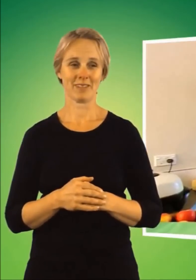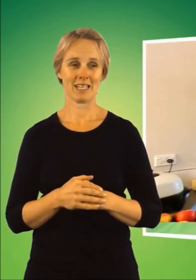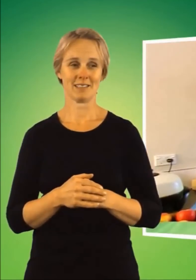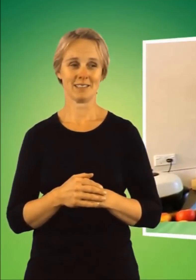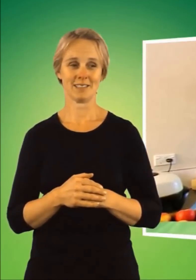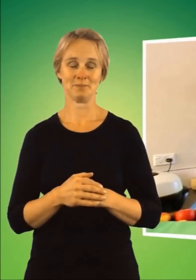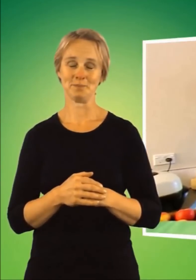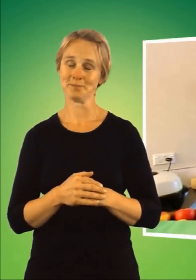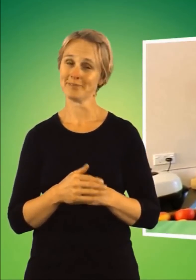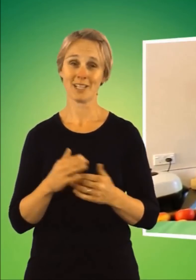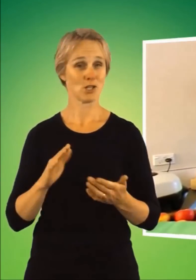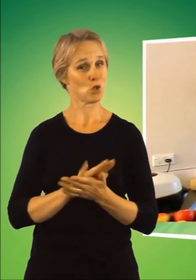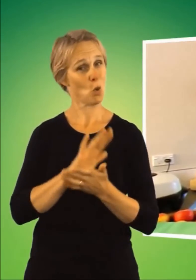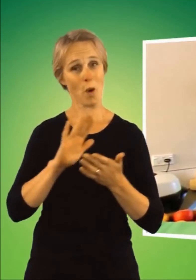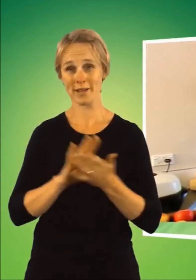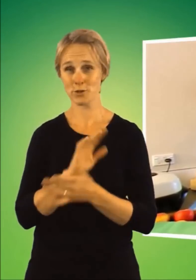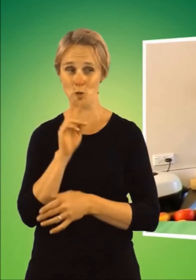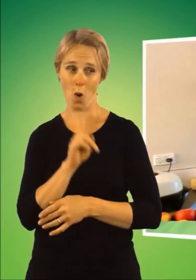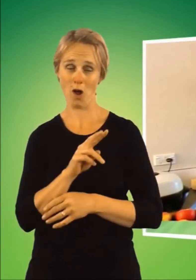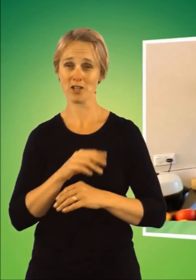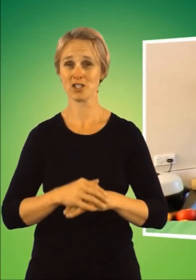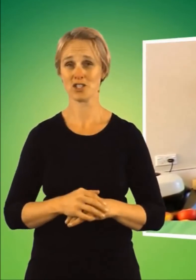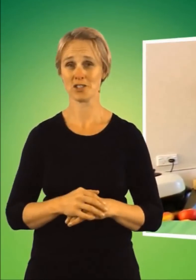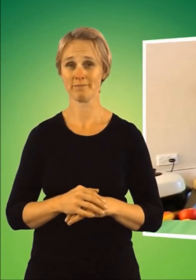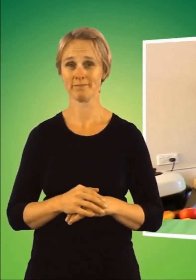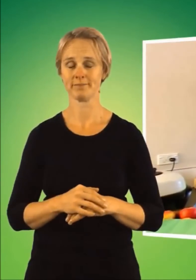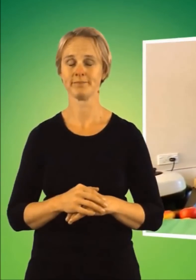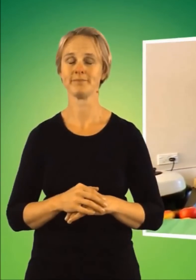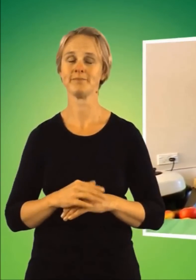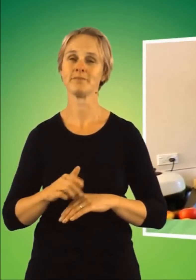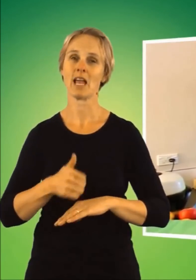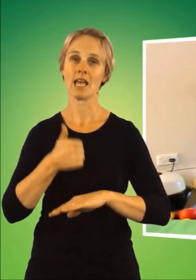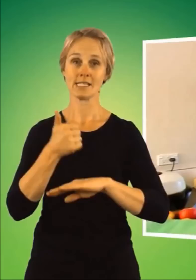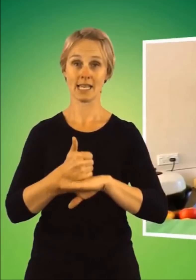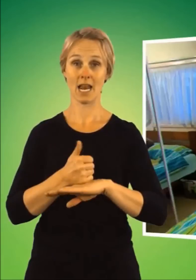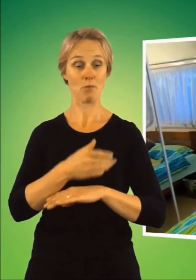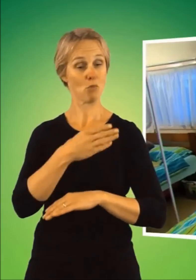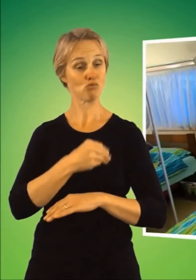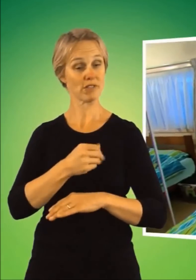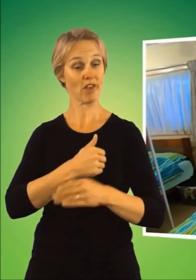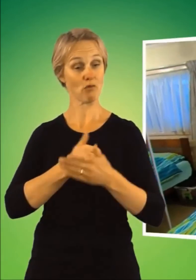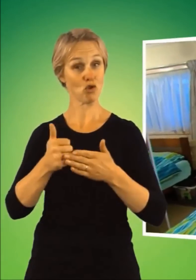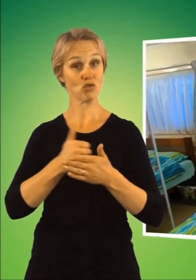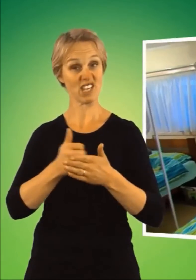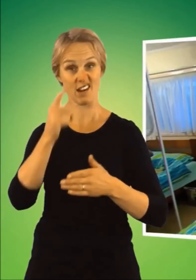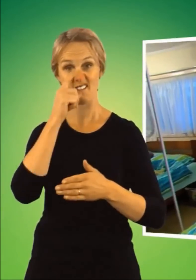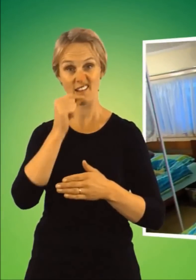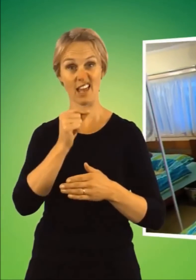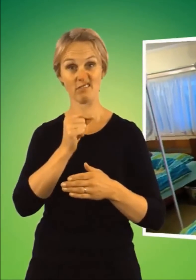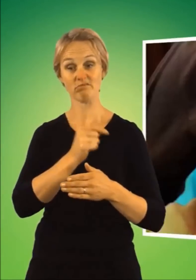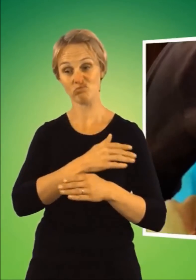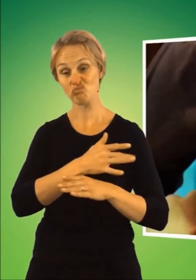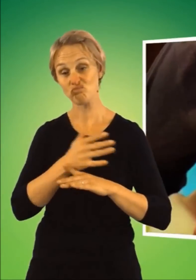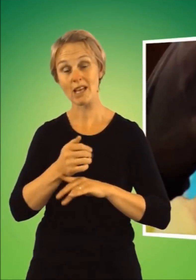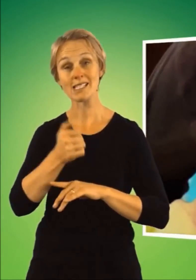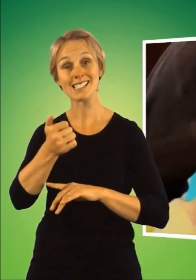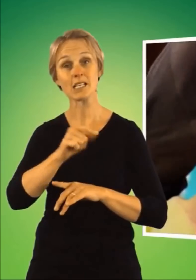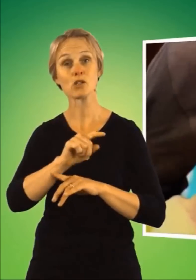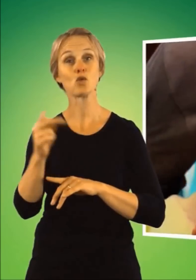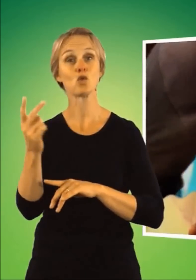I'm getting teased. Sorry, it's just a joy. Establishing a breastfeeding routine can take 6